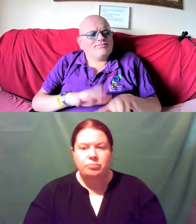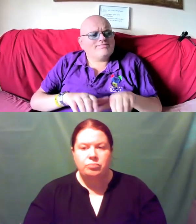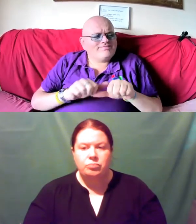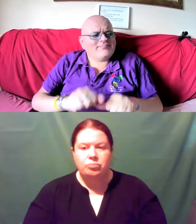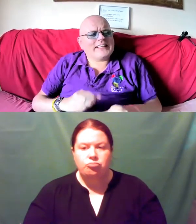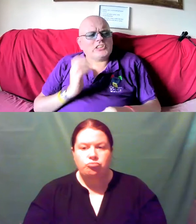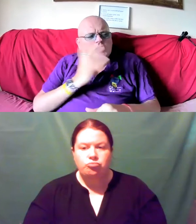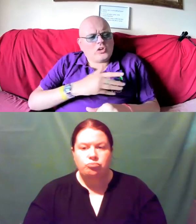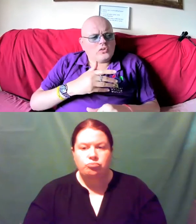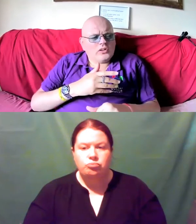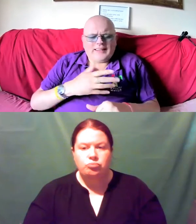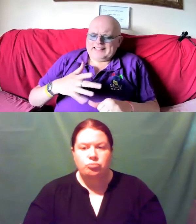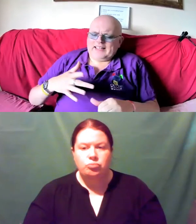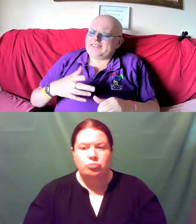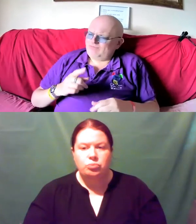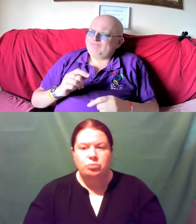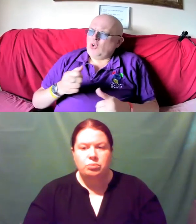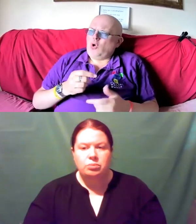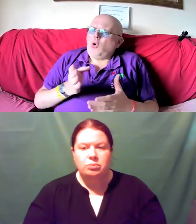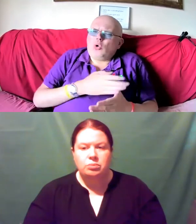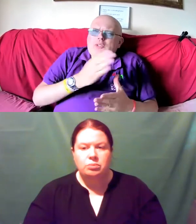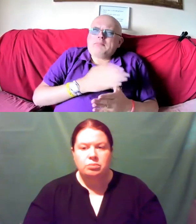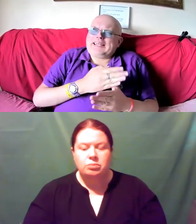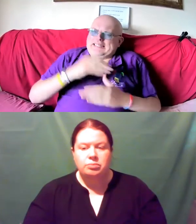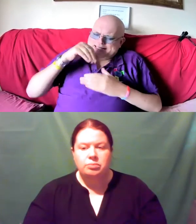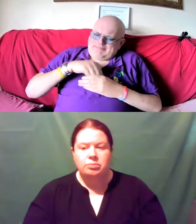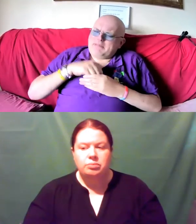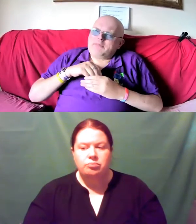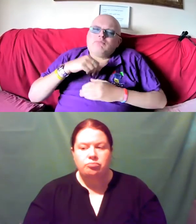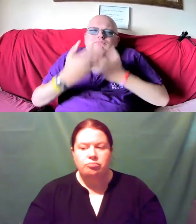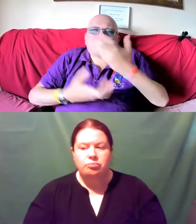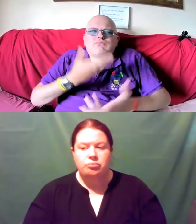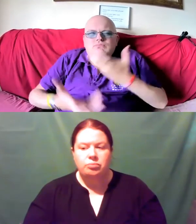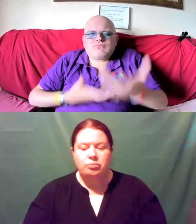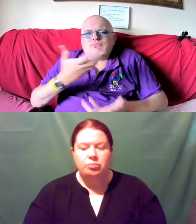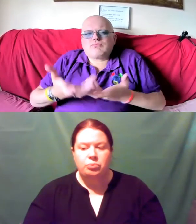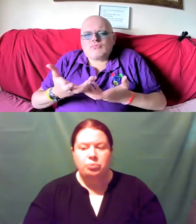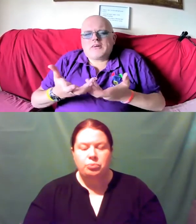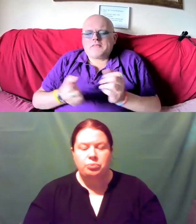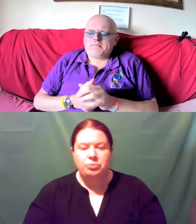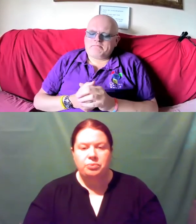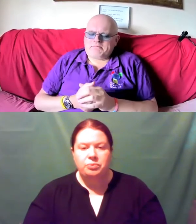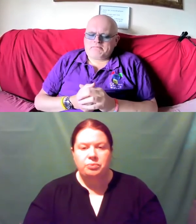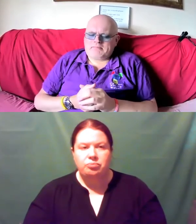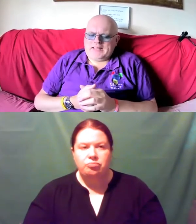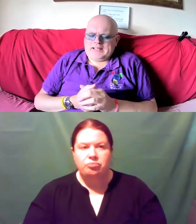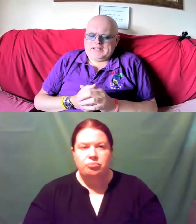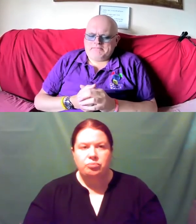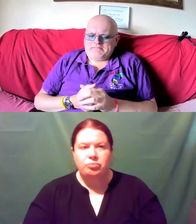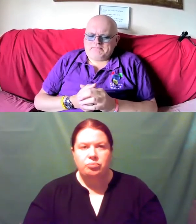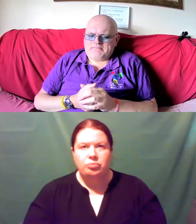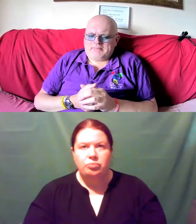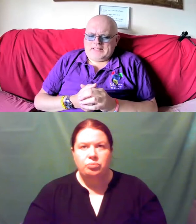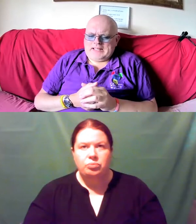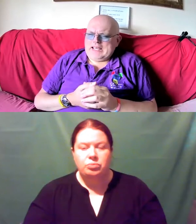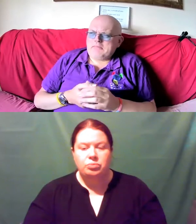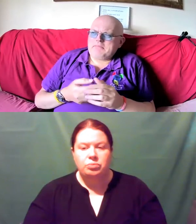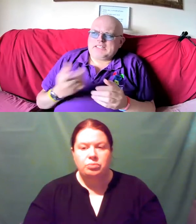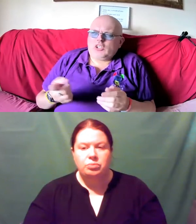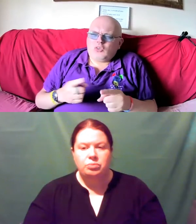were just reflexes. It was automatically part of speech, you know, that felt a bit strange to my ears because it's not a very English